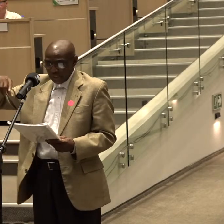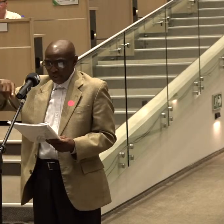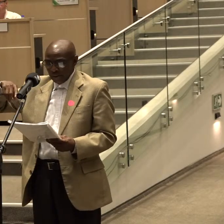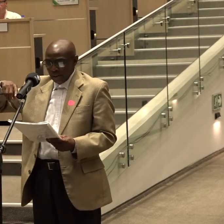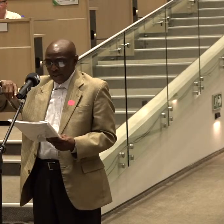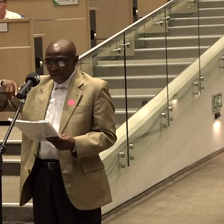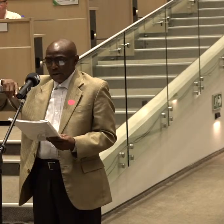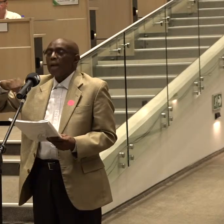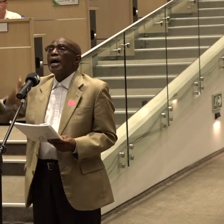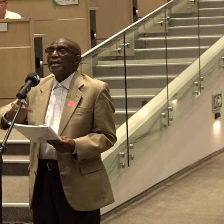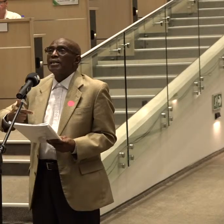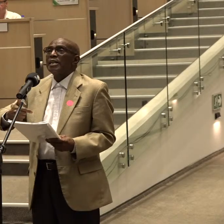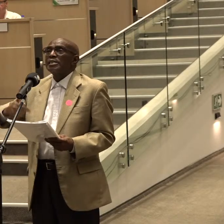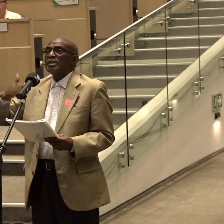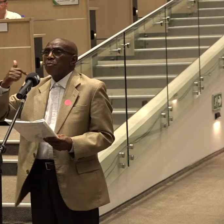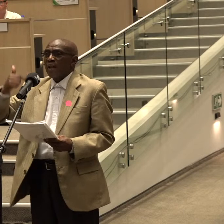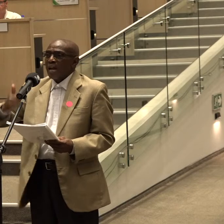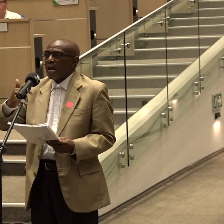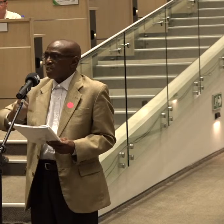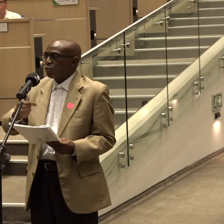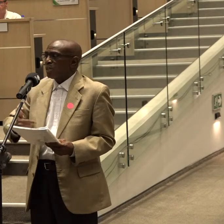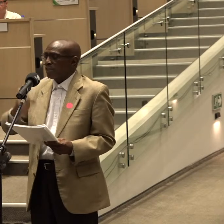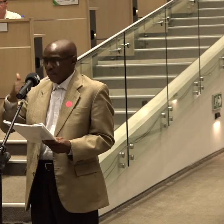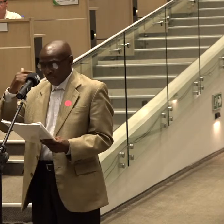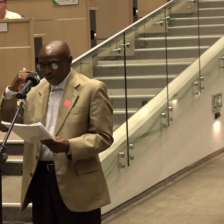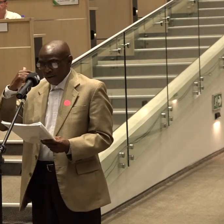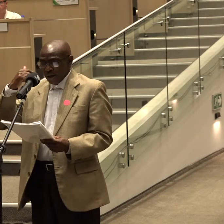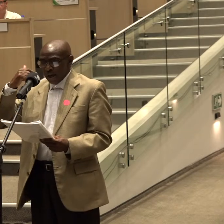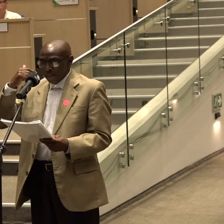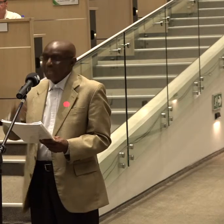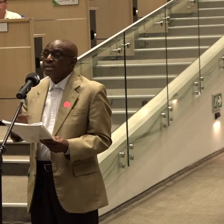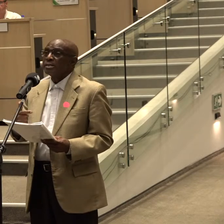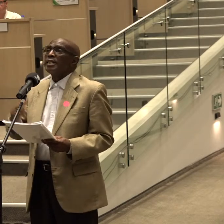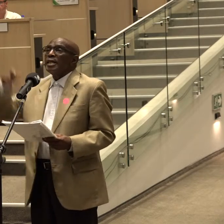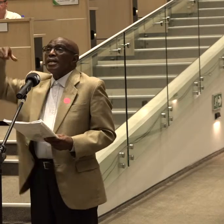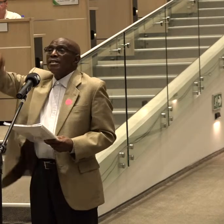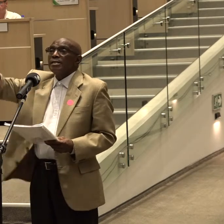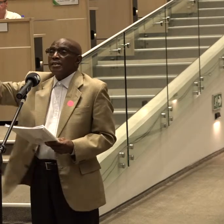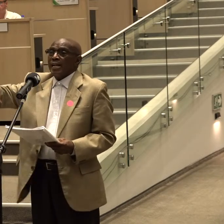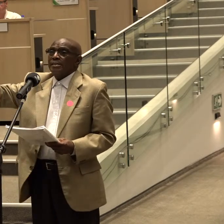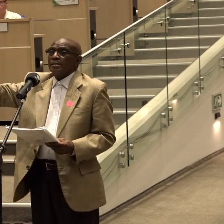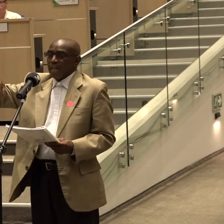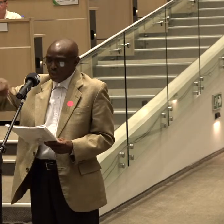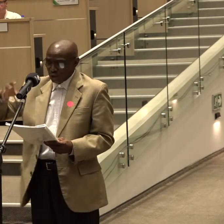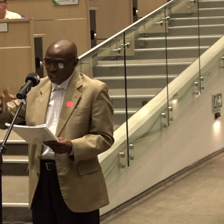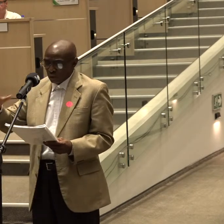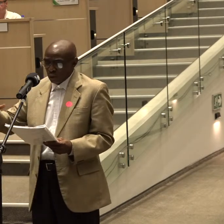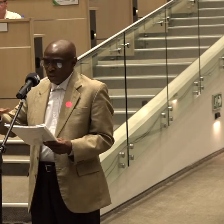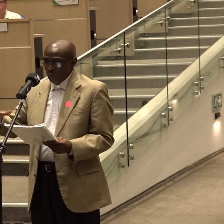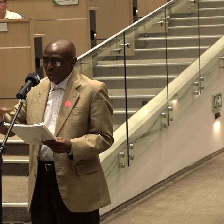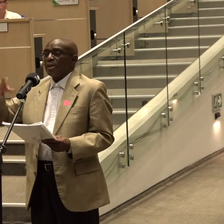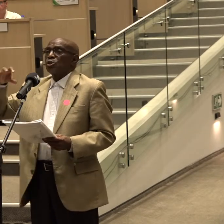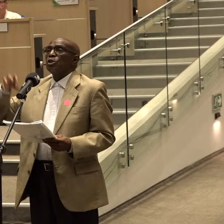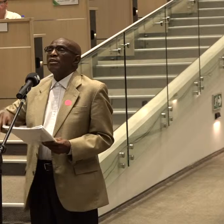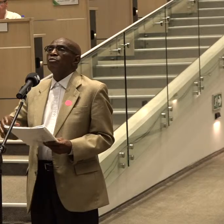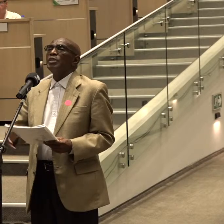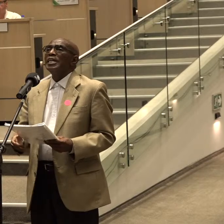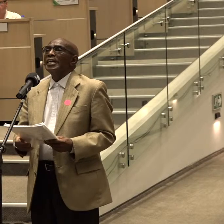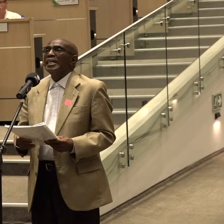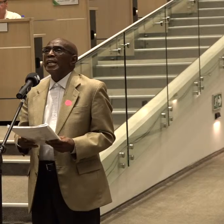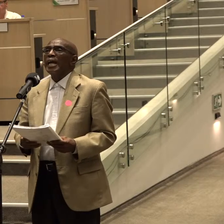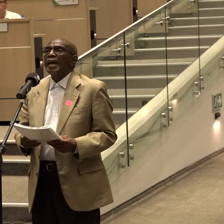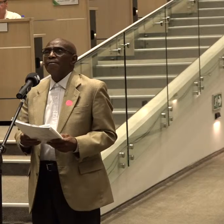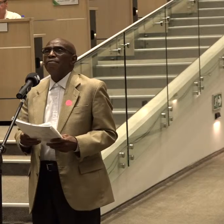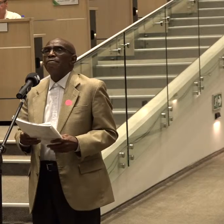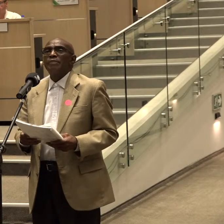station kindly Supply us with beans inside the chain so that you must